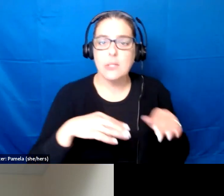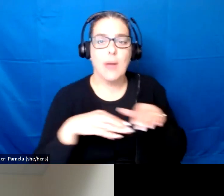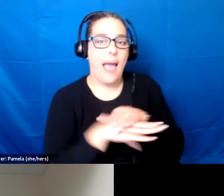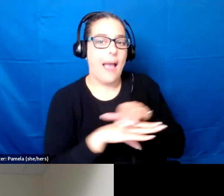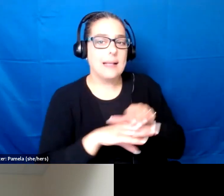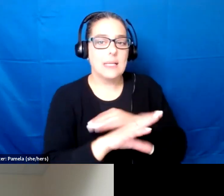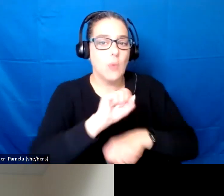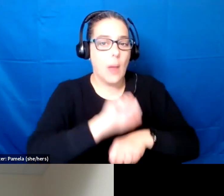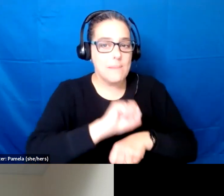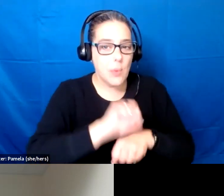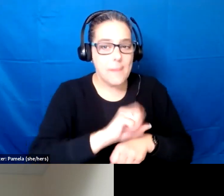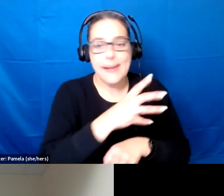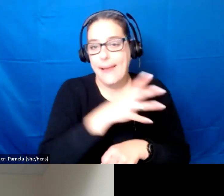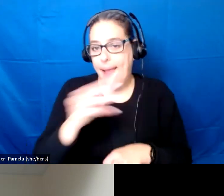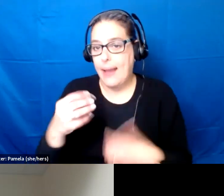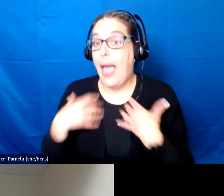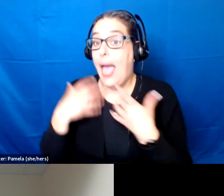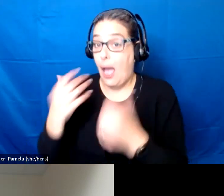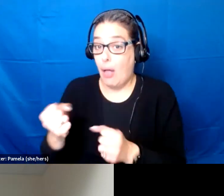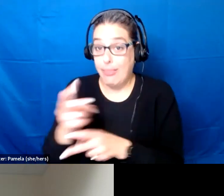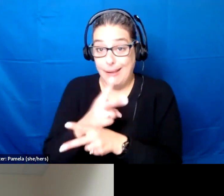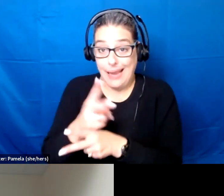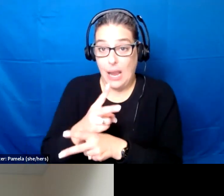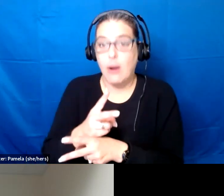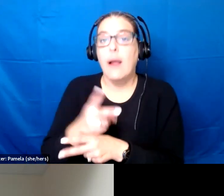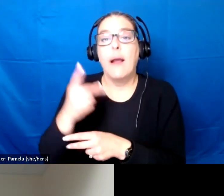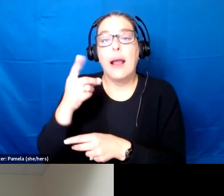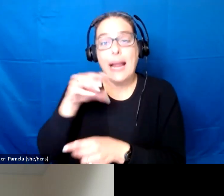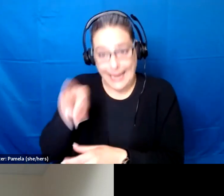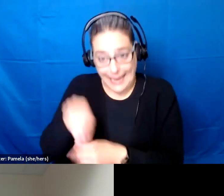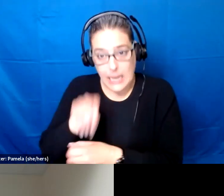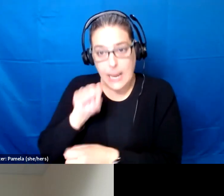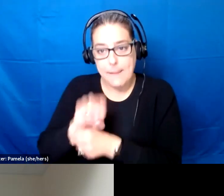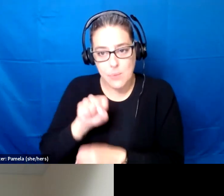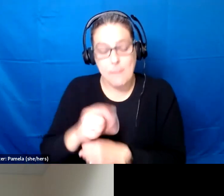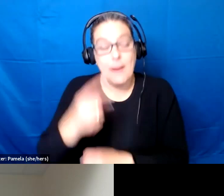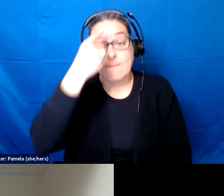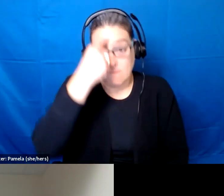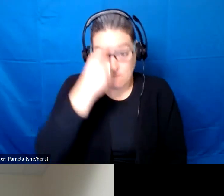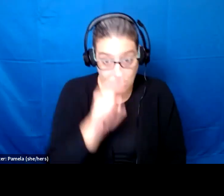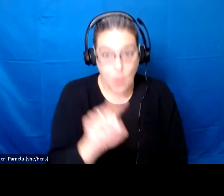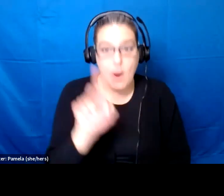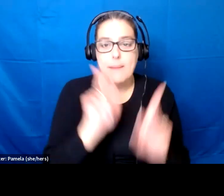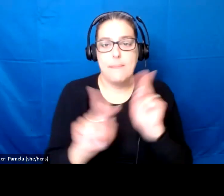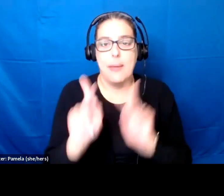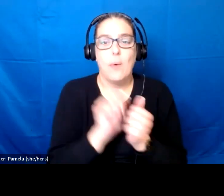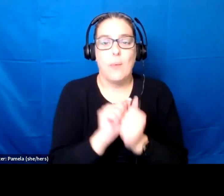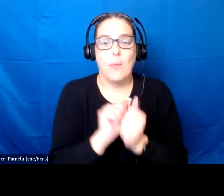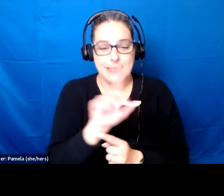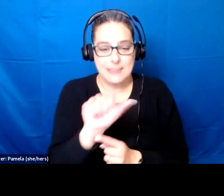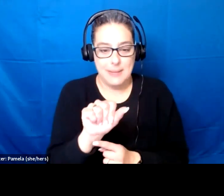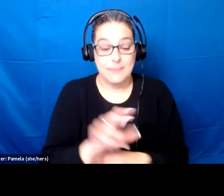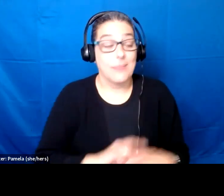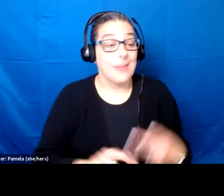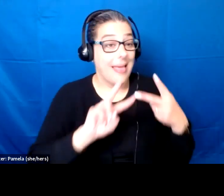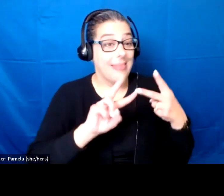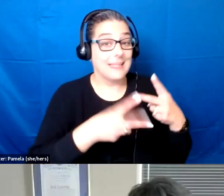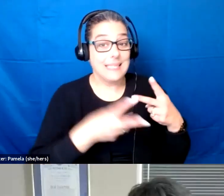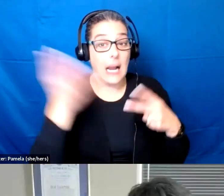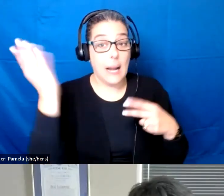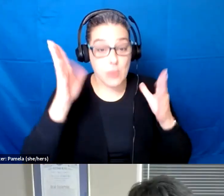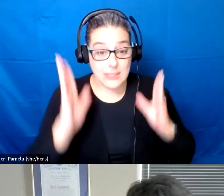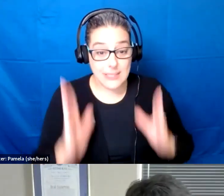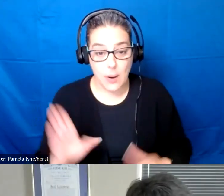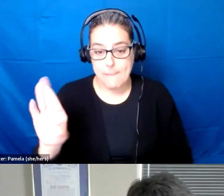also healthcare and employment for persons with disabilities. Also presenting today will be Brad Mearens, who